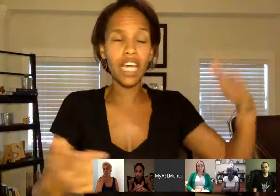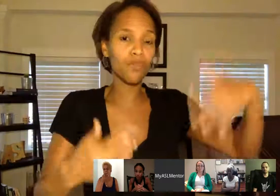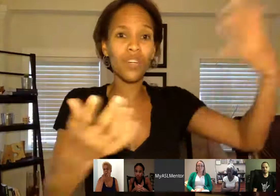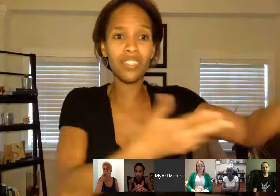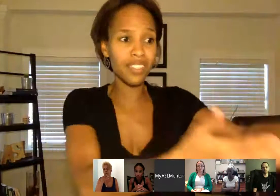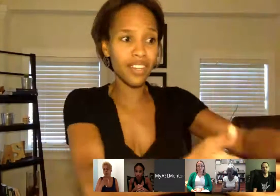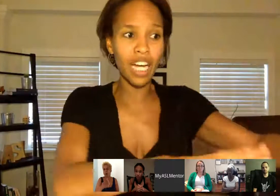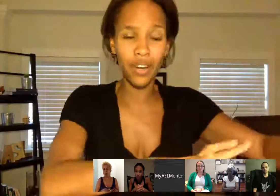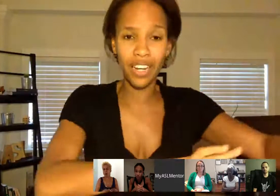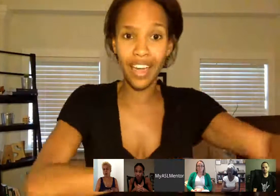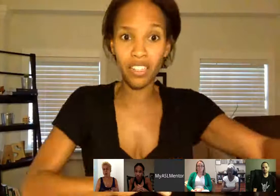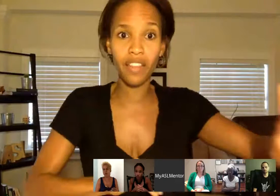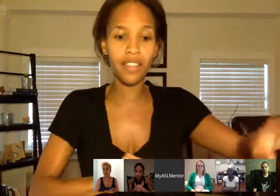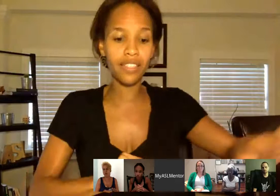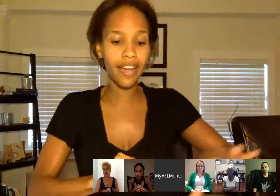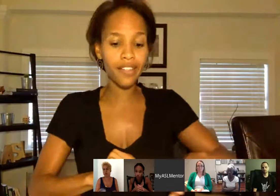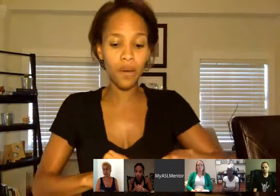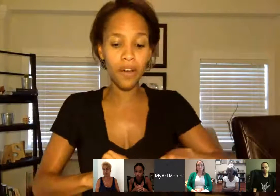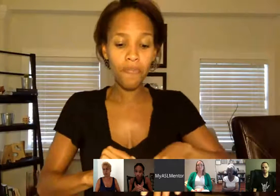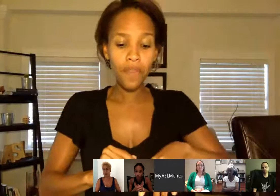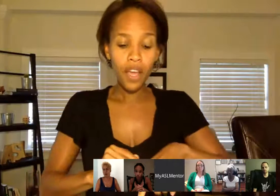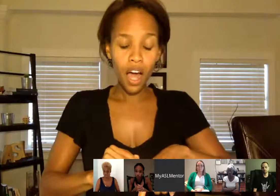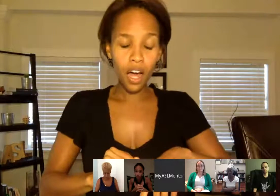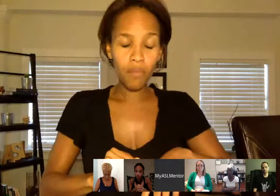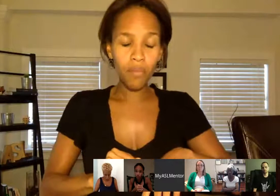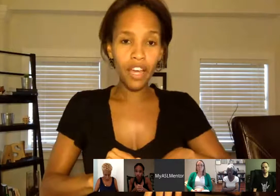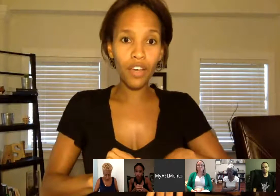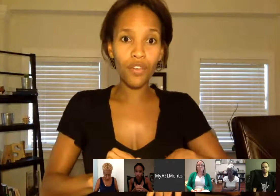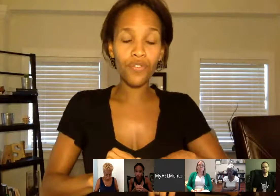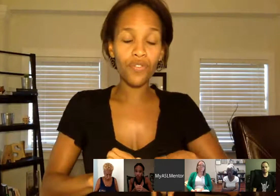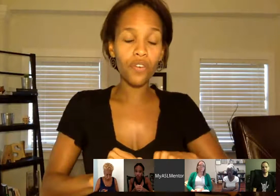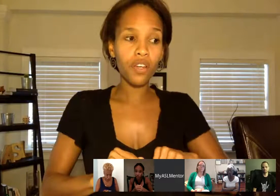saying the names, we can discuss how we're going to handle it in this case. But